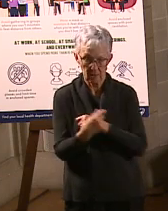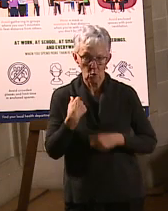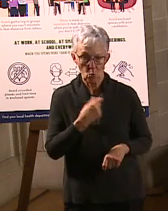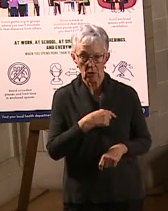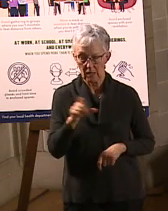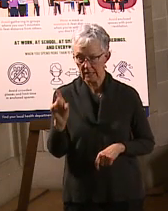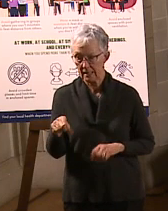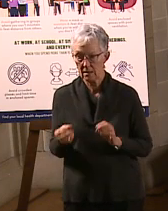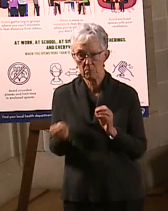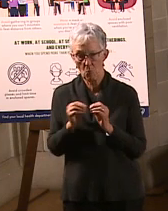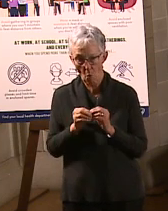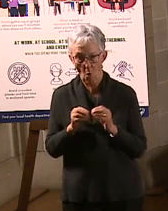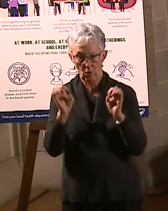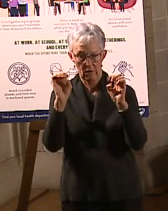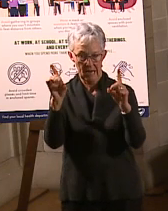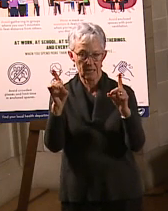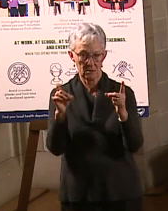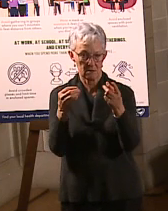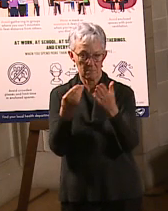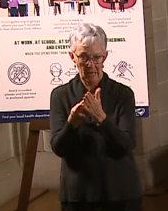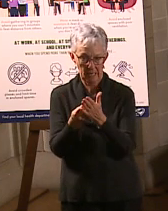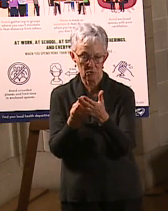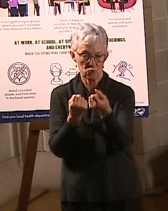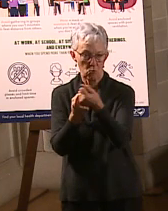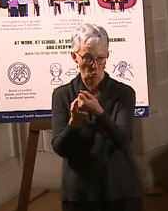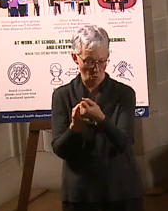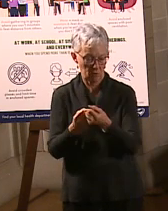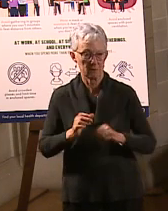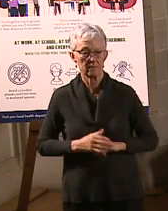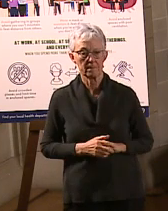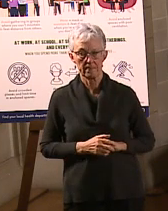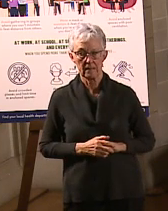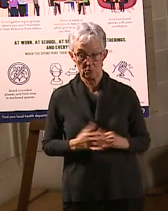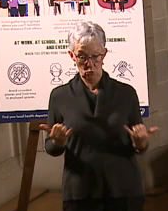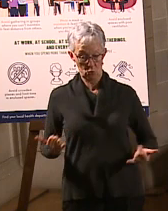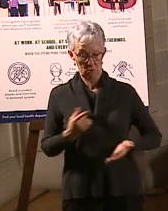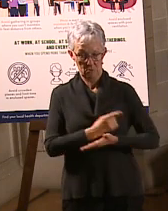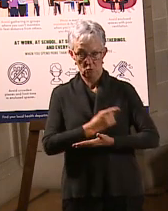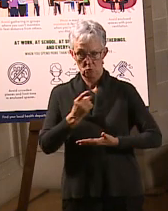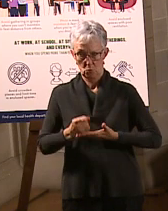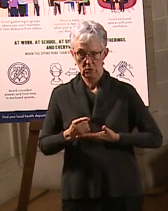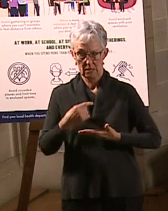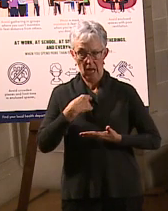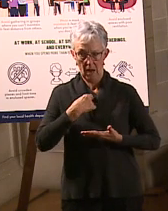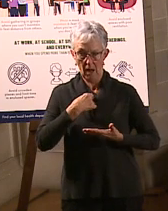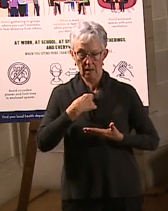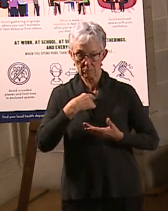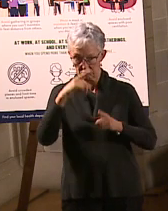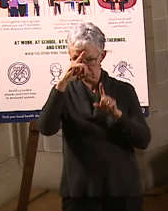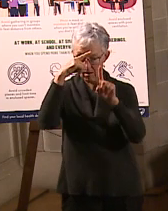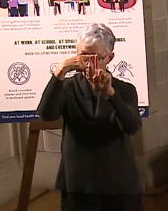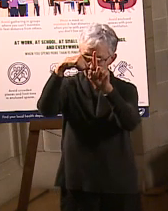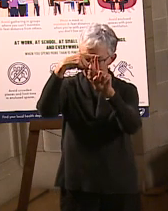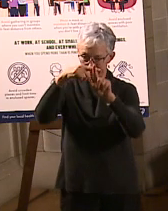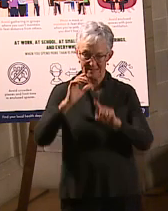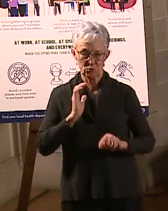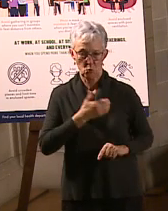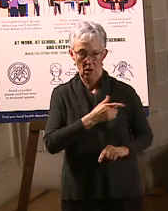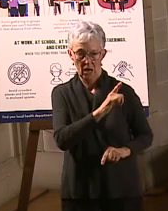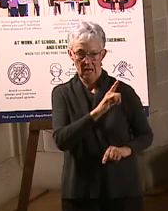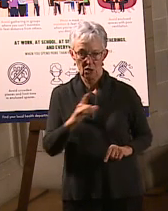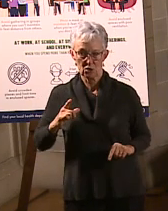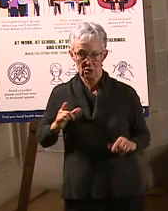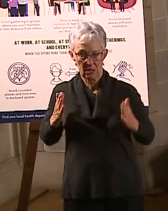than ever. And so during School Choice Week, I'm optimistic that our legislators will see the needs, the very